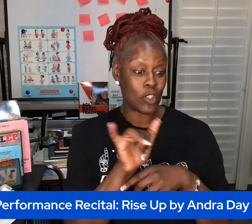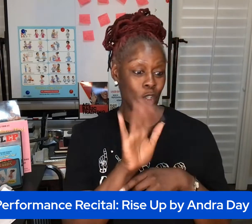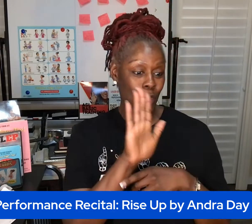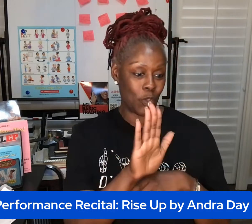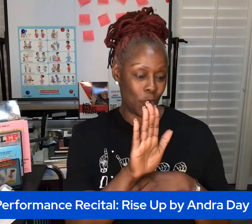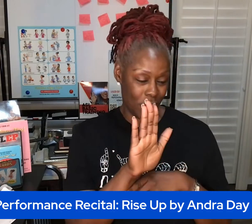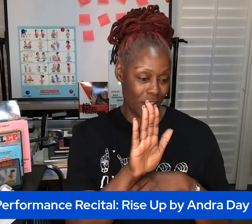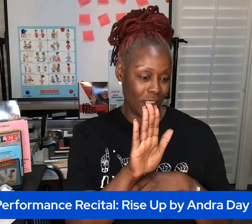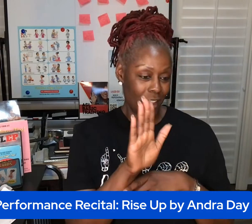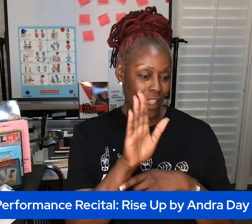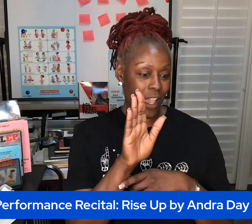also your